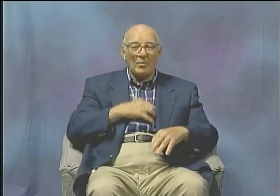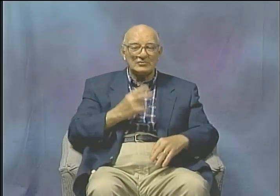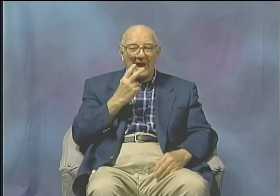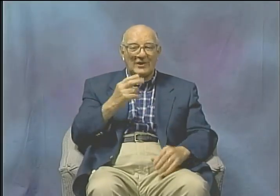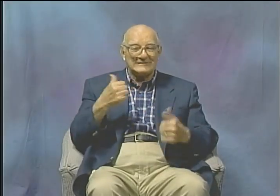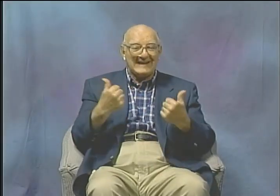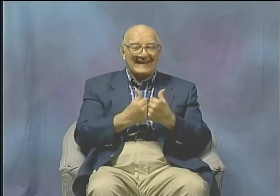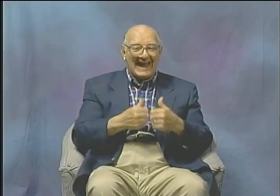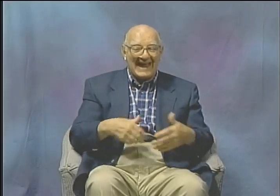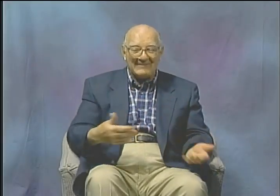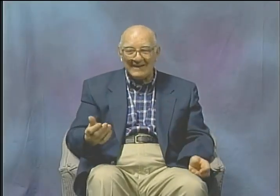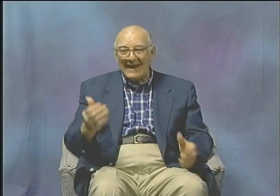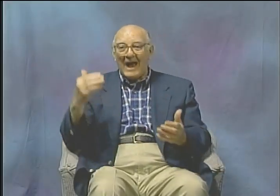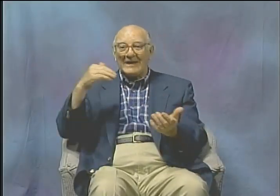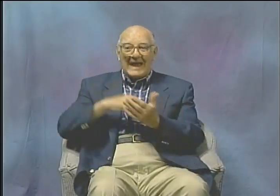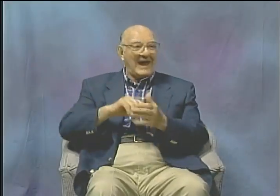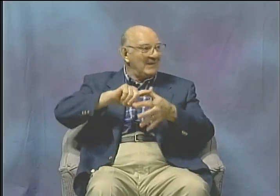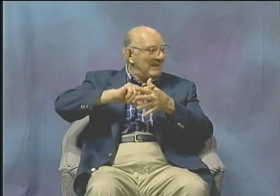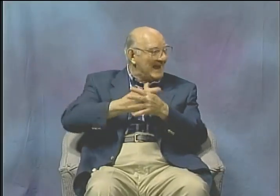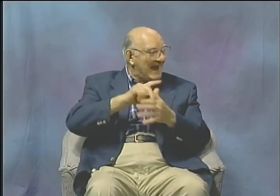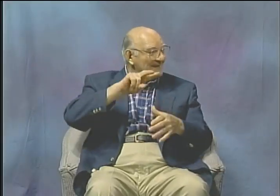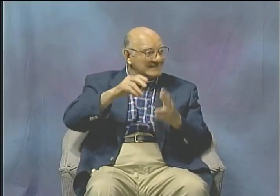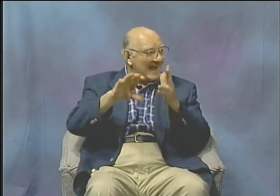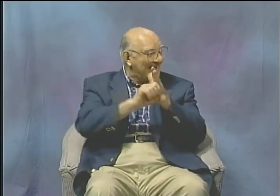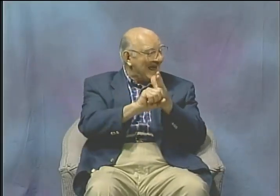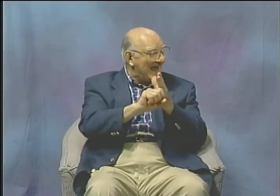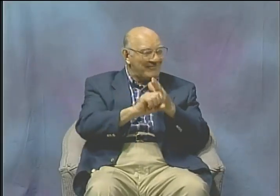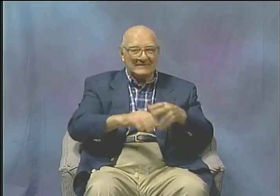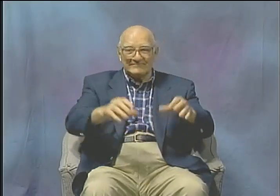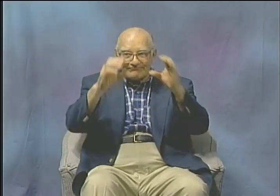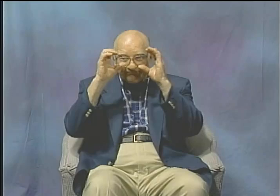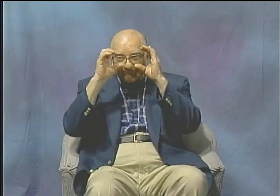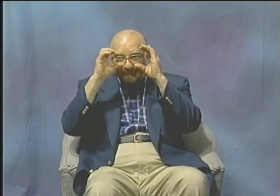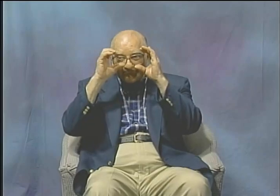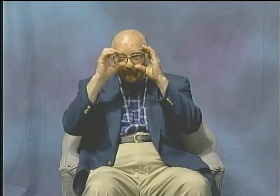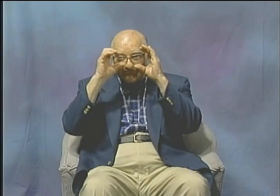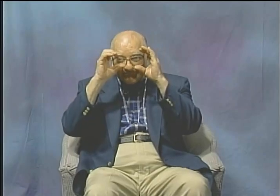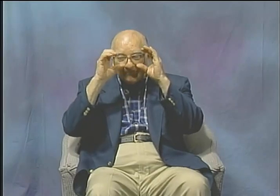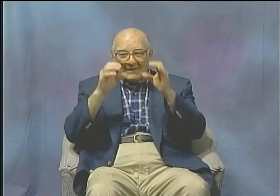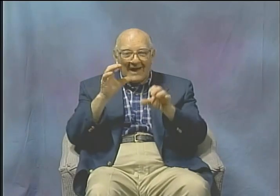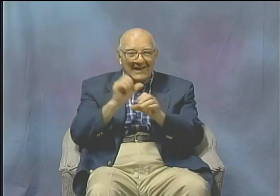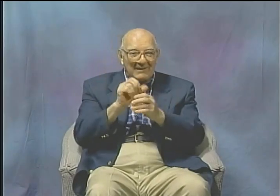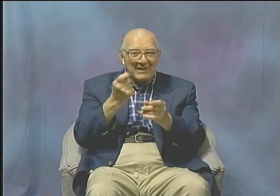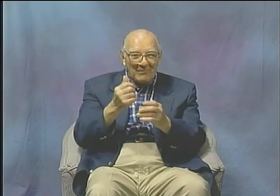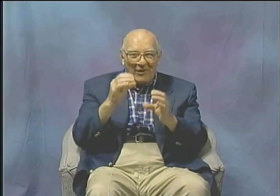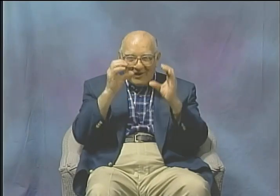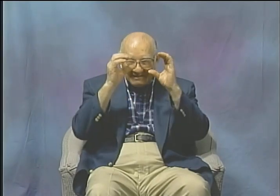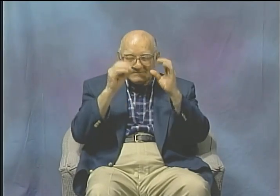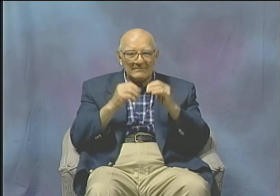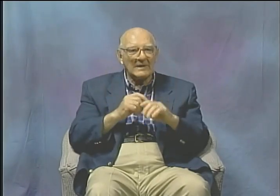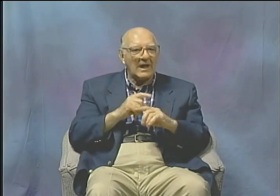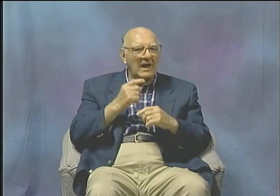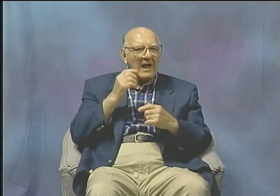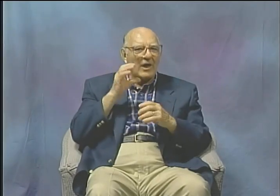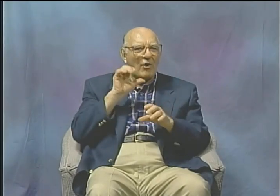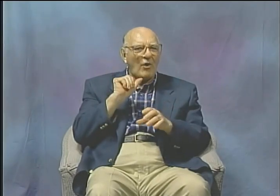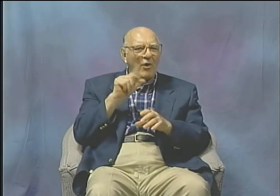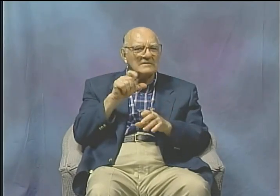I could see the game. Again began the second half. A little bit more. I